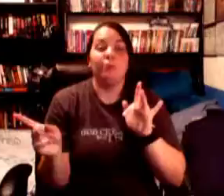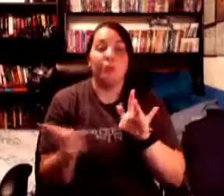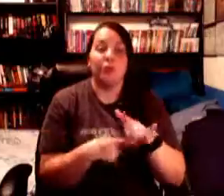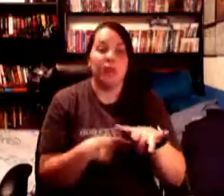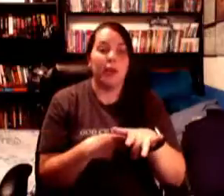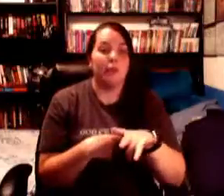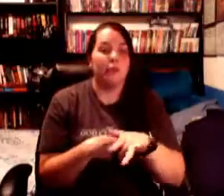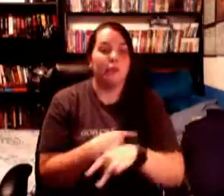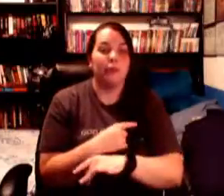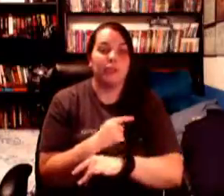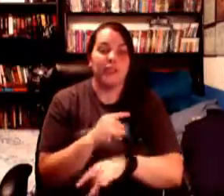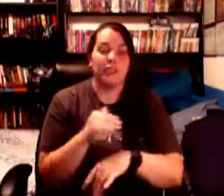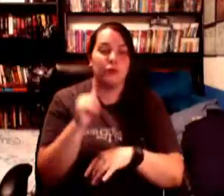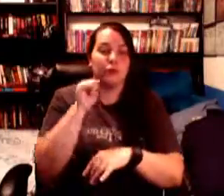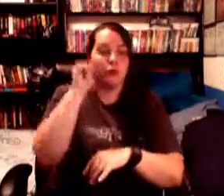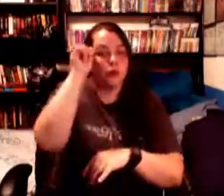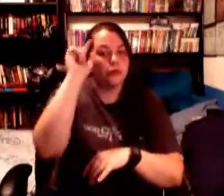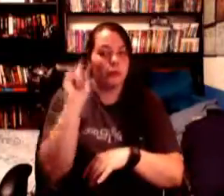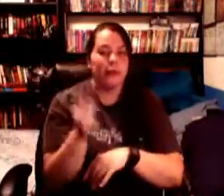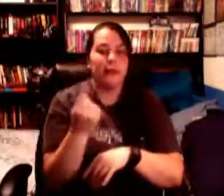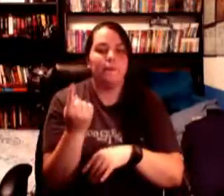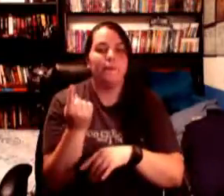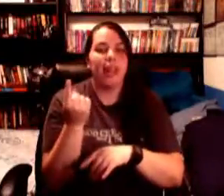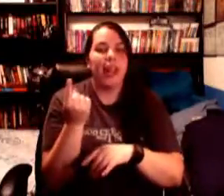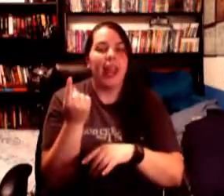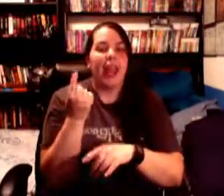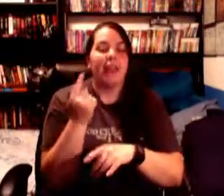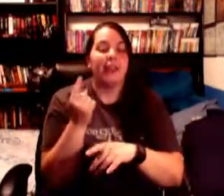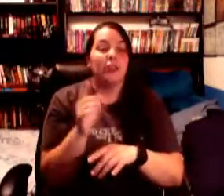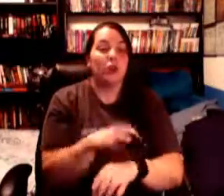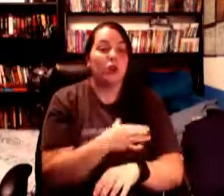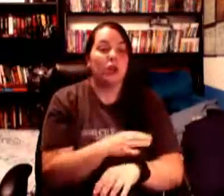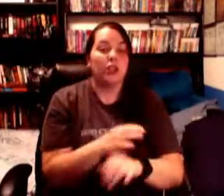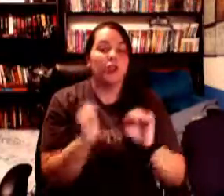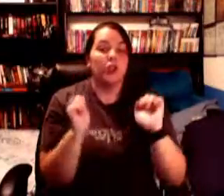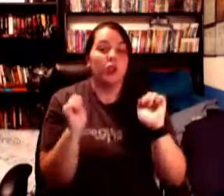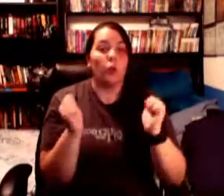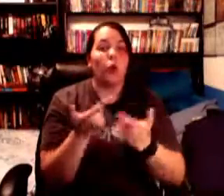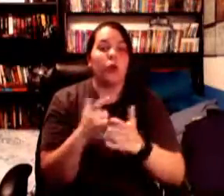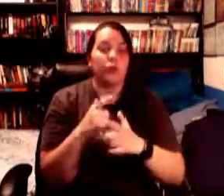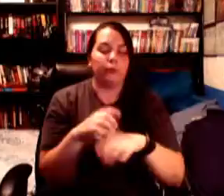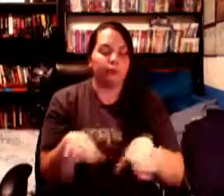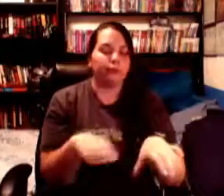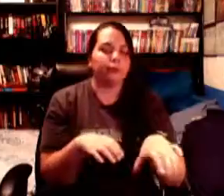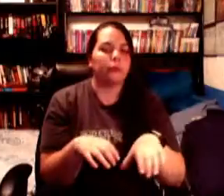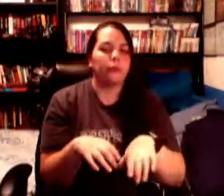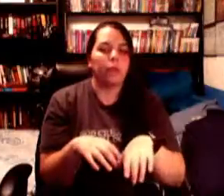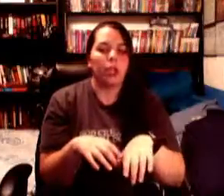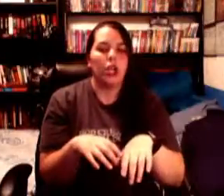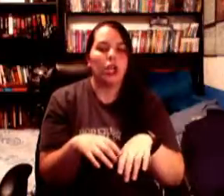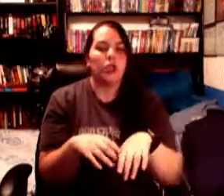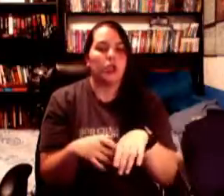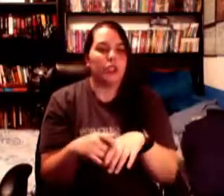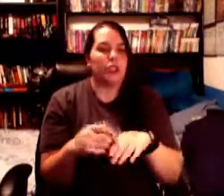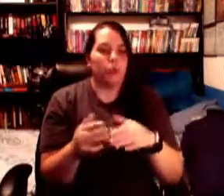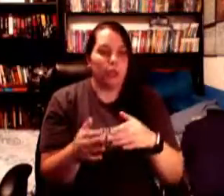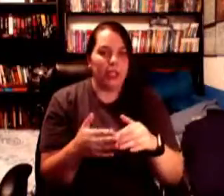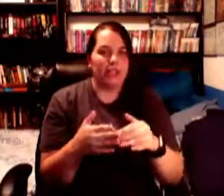you skip, because that's for the adults only, and then the chorus you all do. So it's really easy.